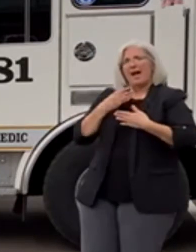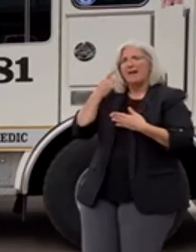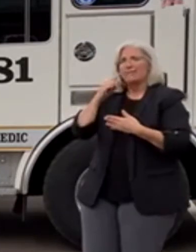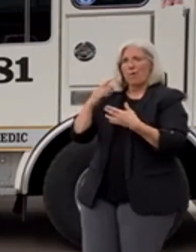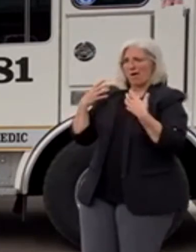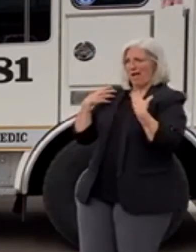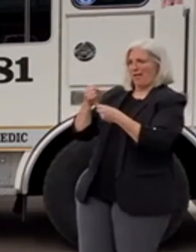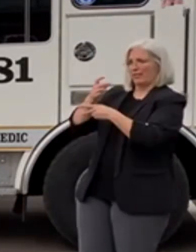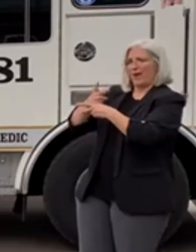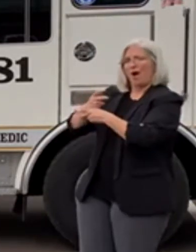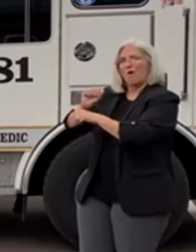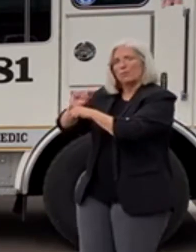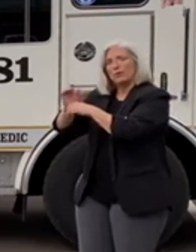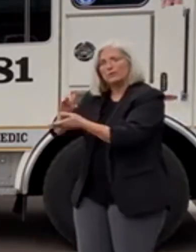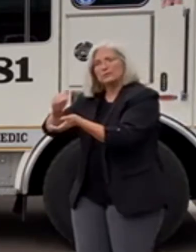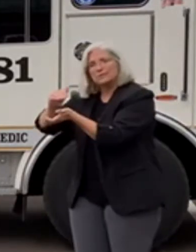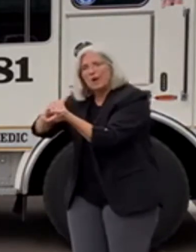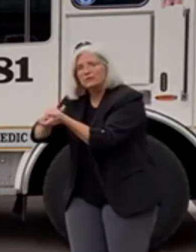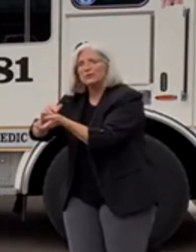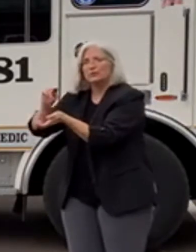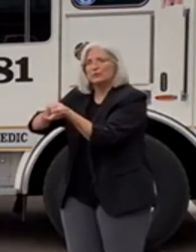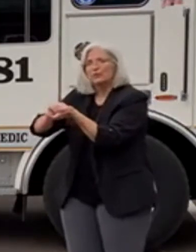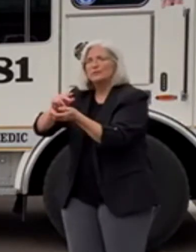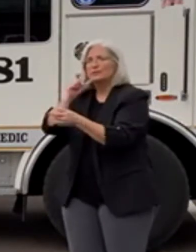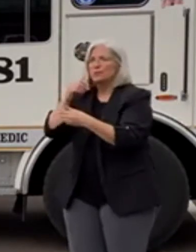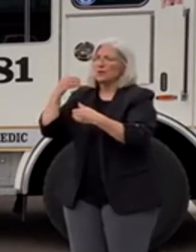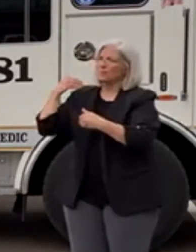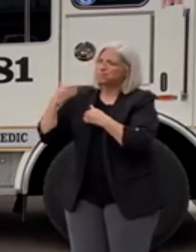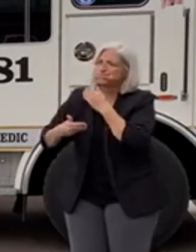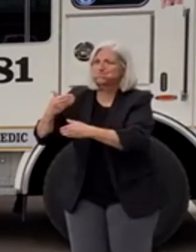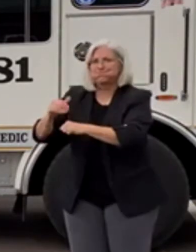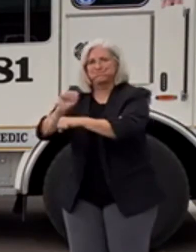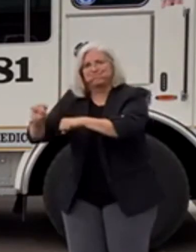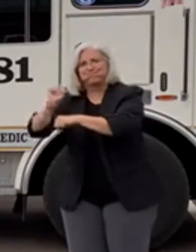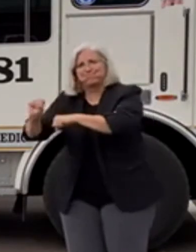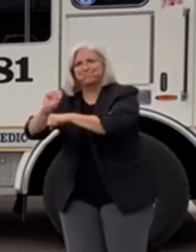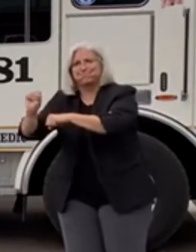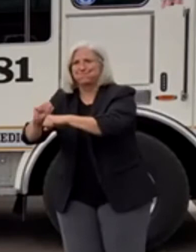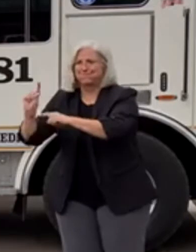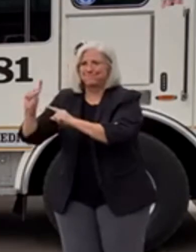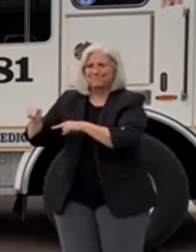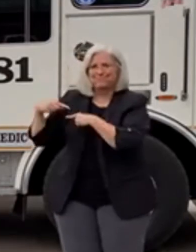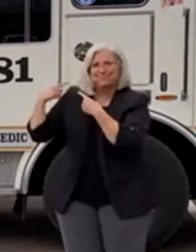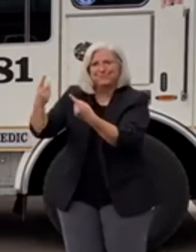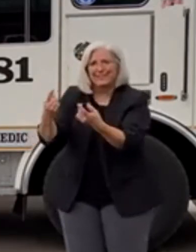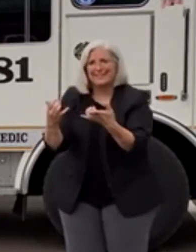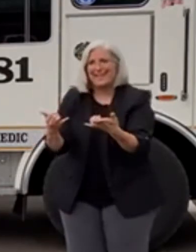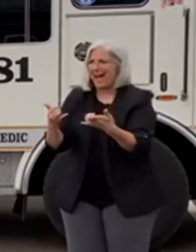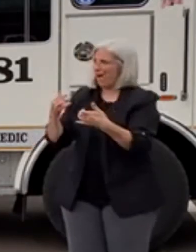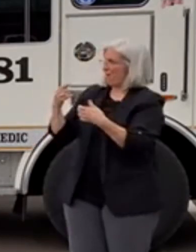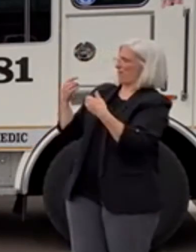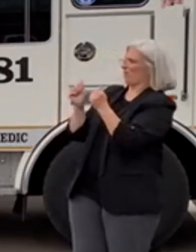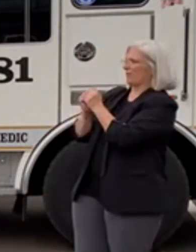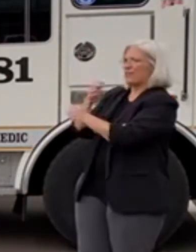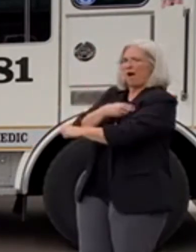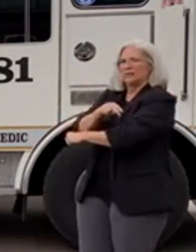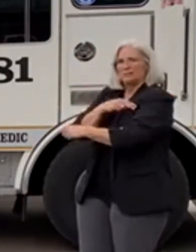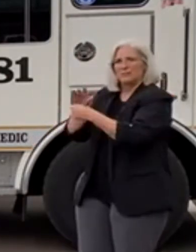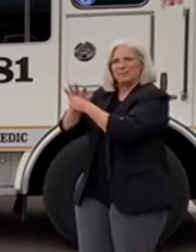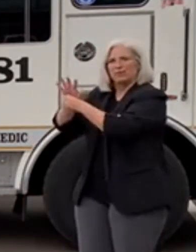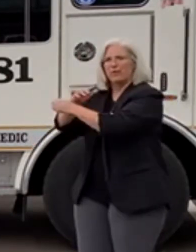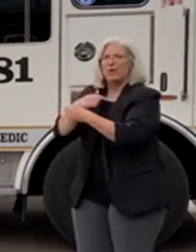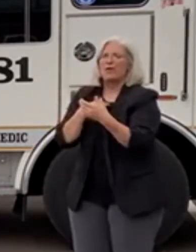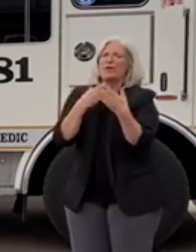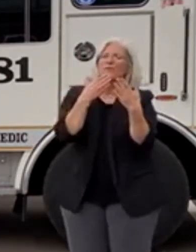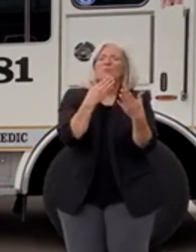a beat, who are working really hard now, even as our hospital beds are filling up. I'm grateful to the members of the EOC who've been